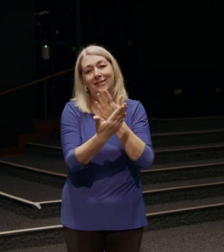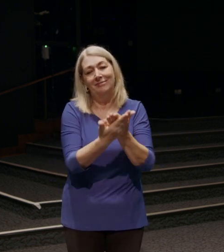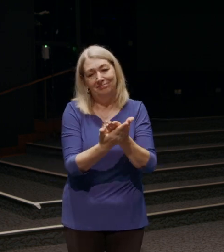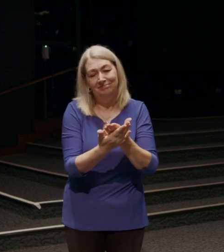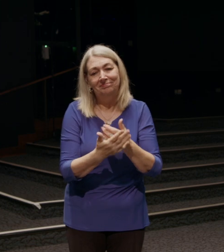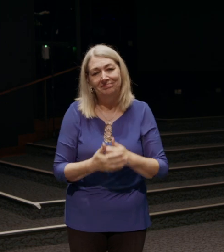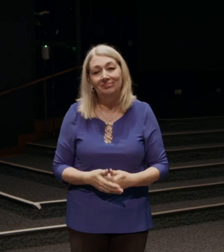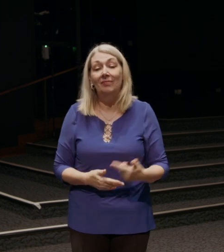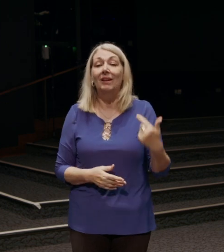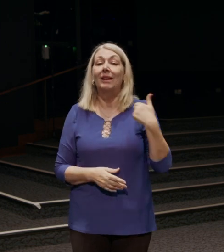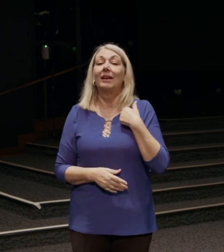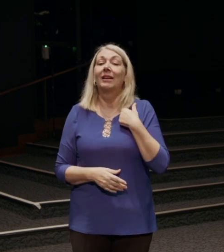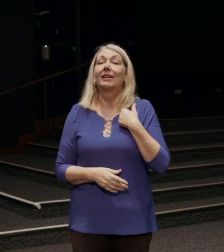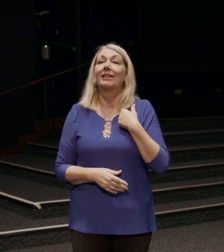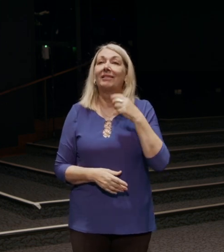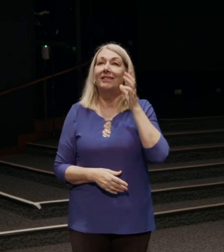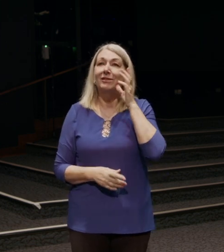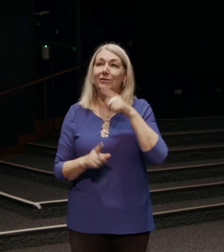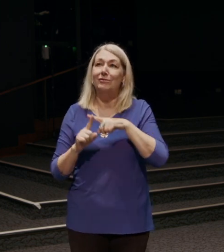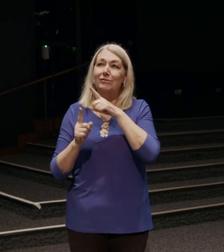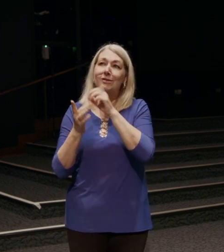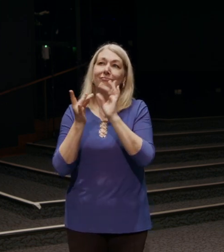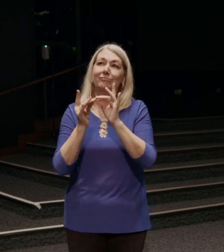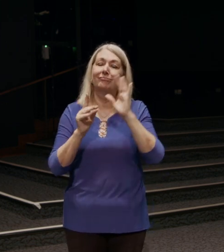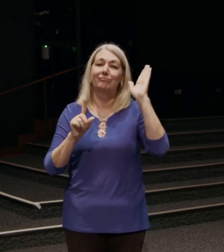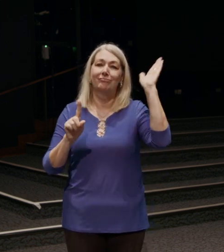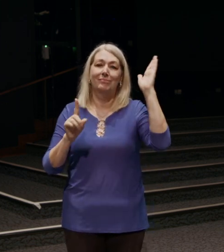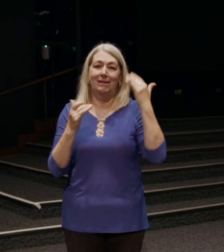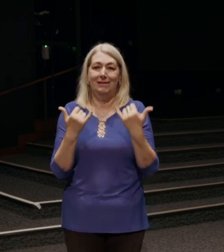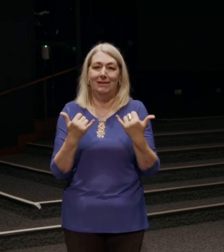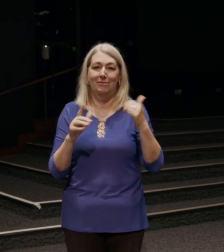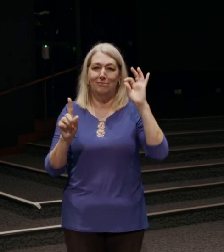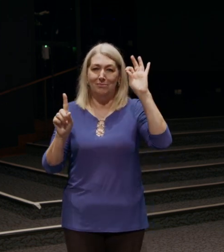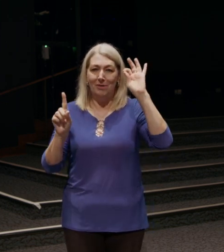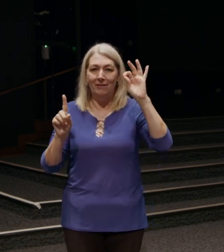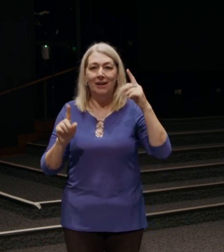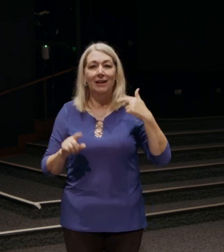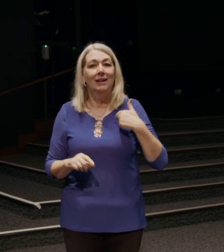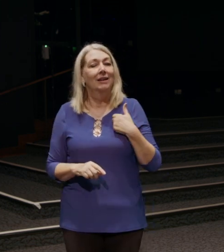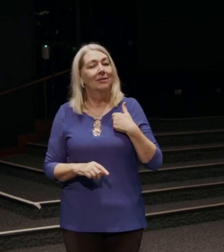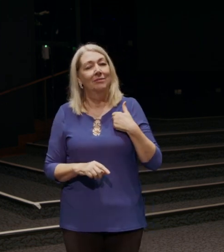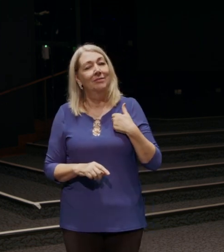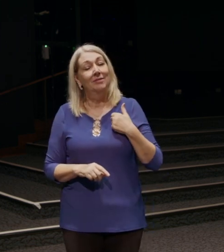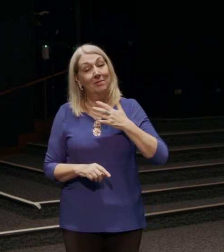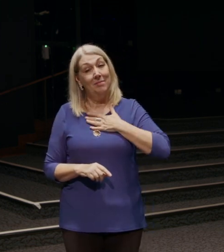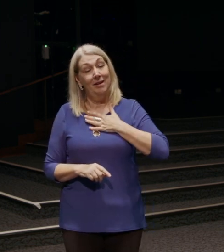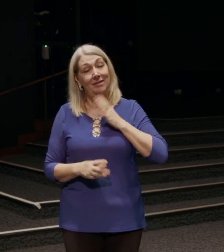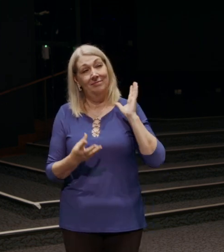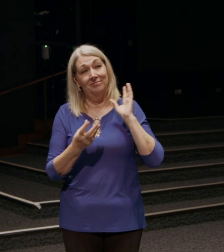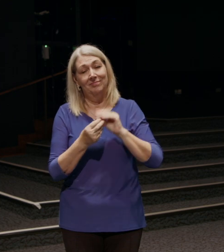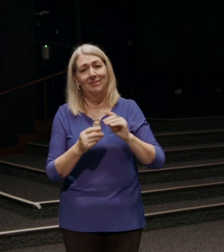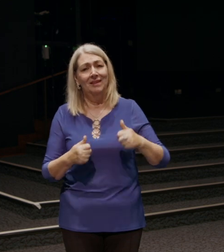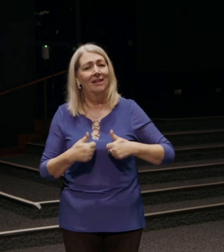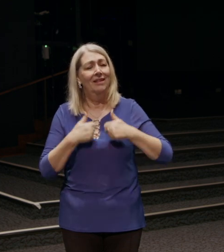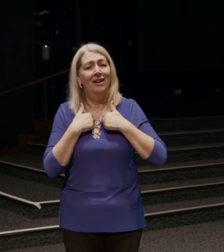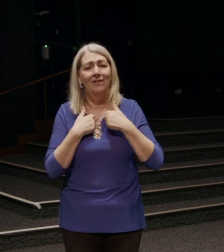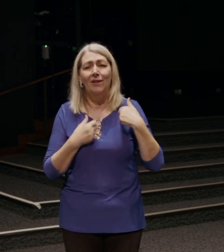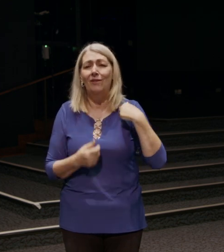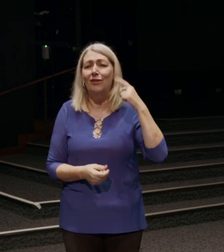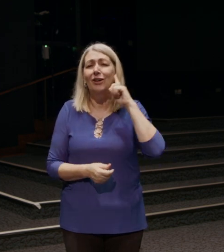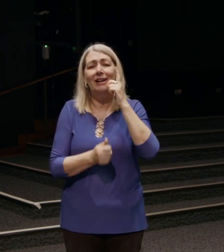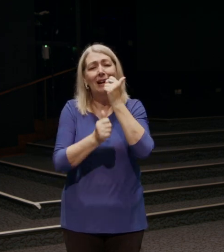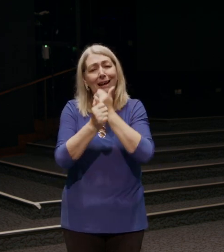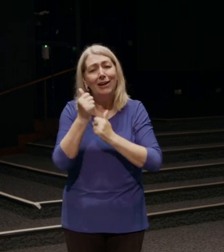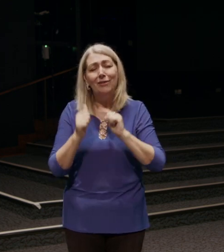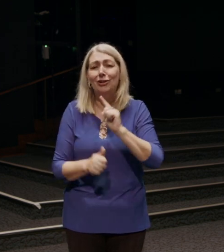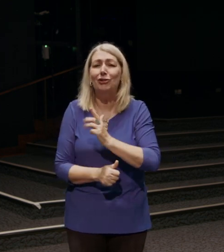to Pastor Max, his message, I've been someone my whole life who has heard every grace